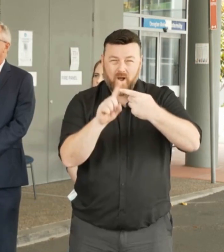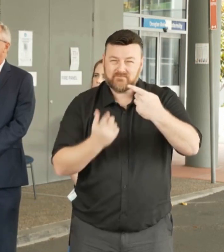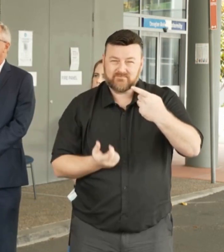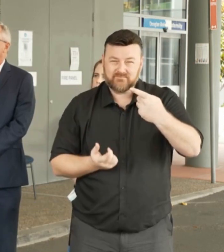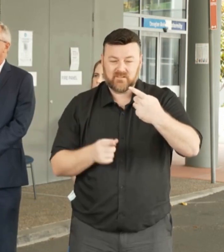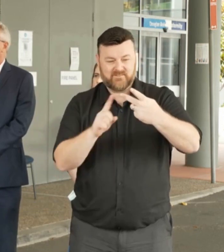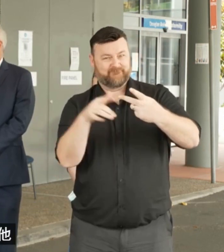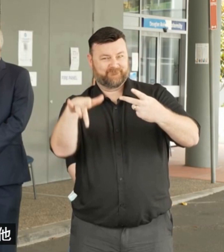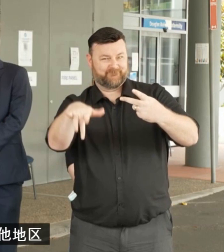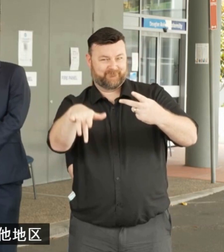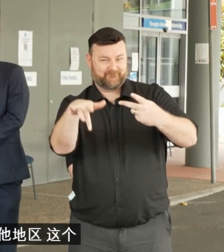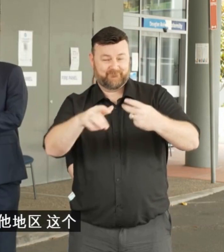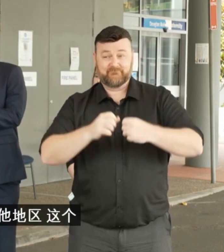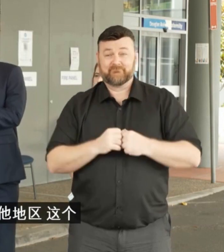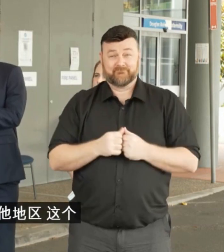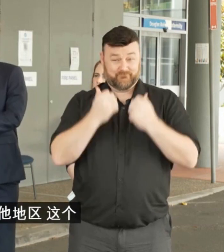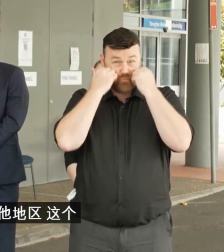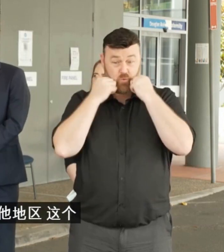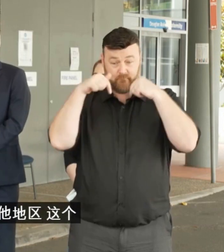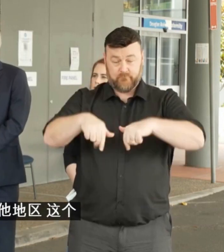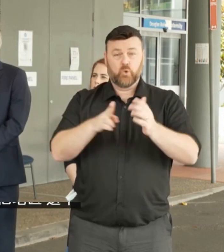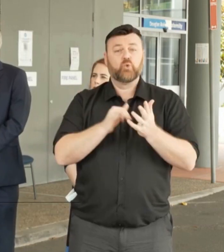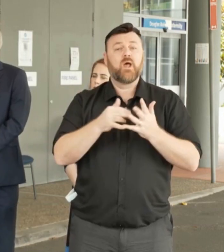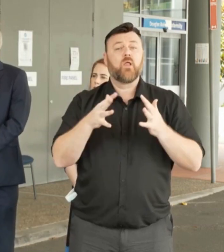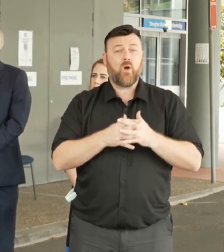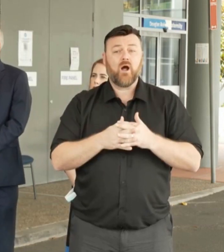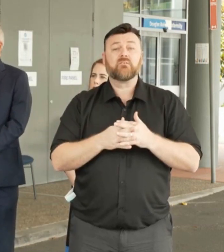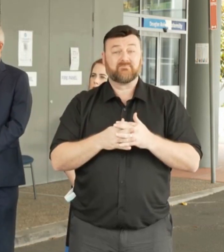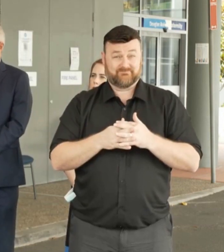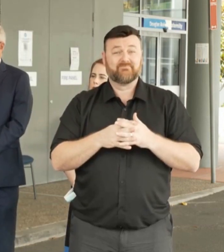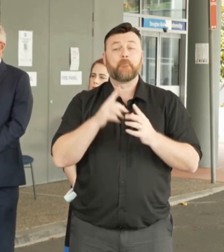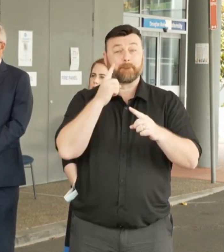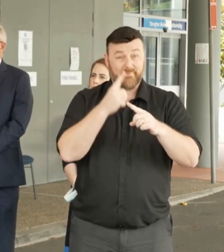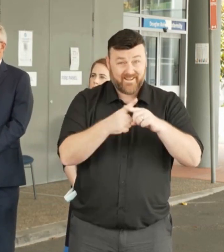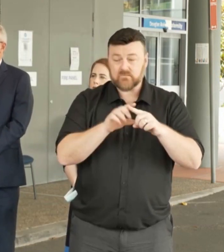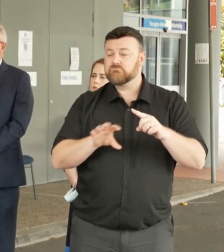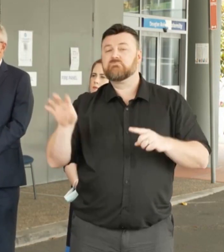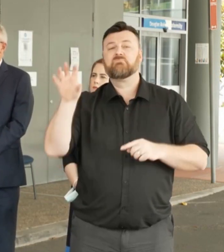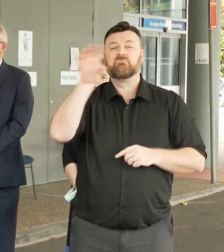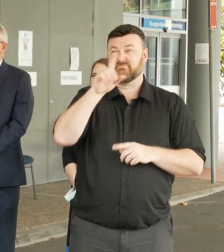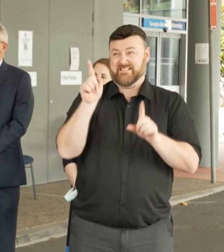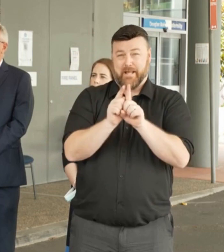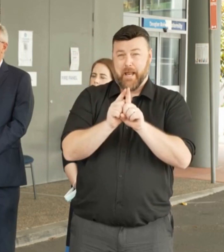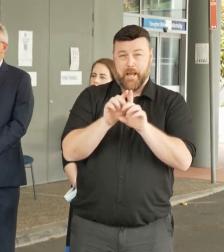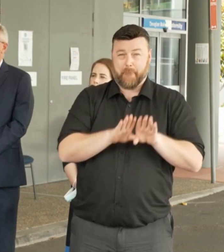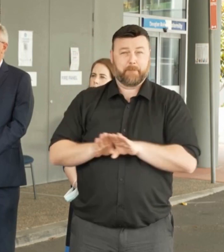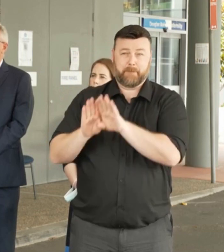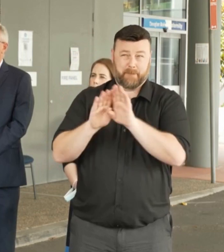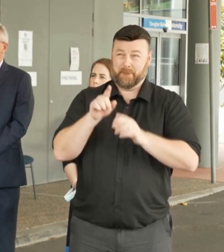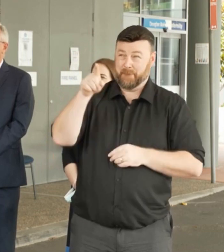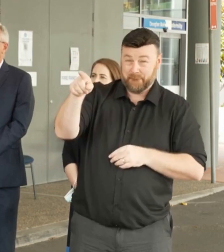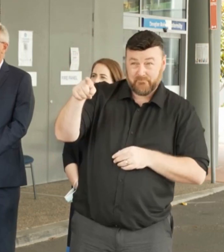in New South Wales but in other parts of the country. So it's a really clear level of evidence about